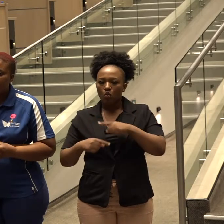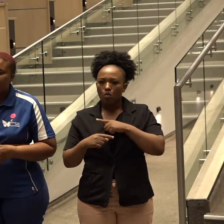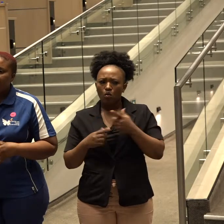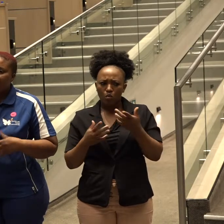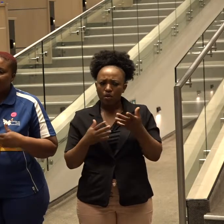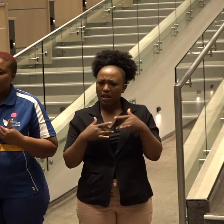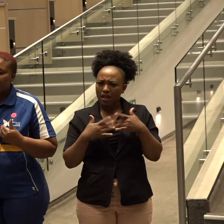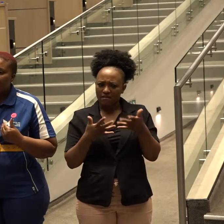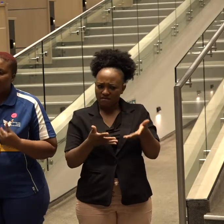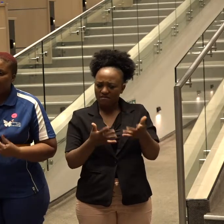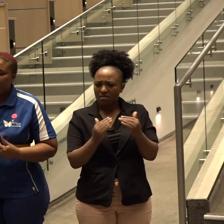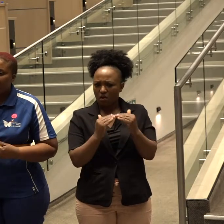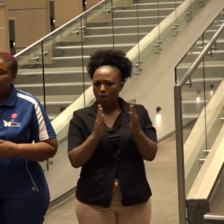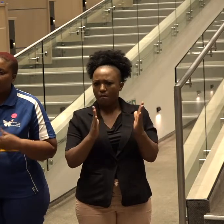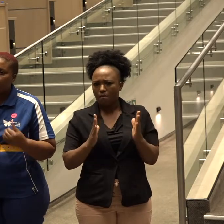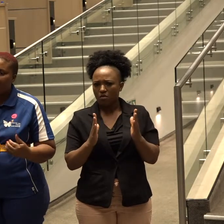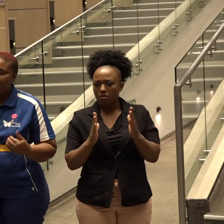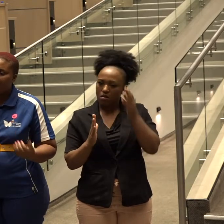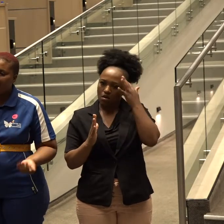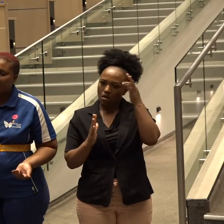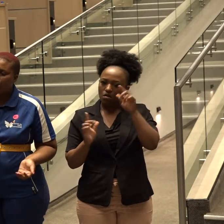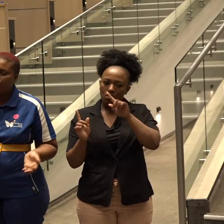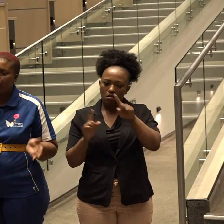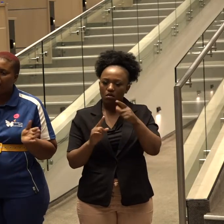and then hello